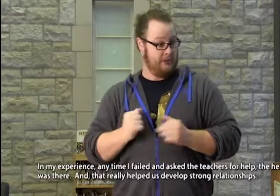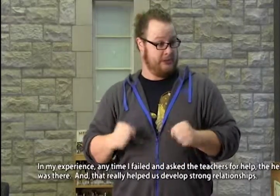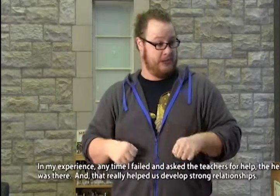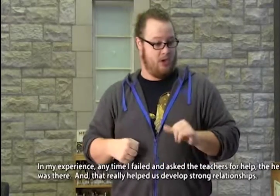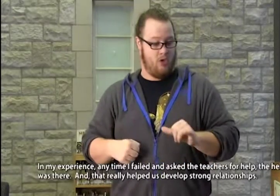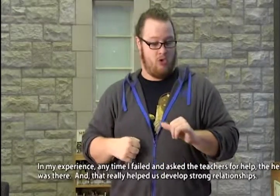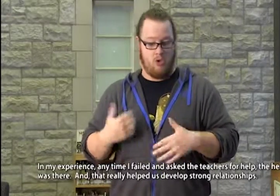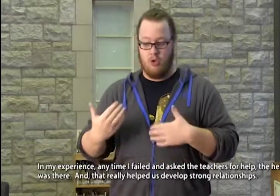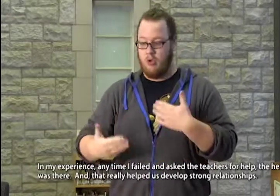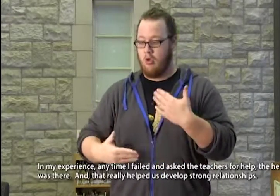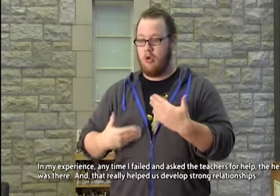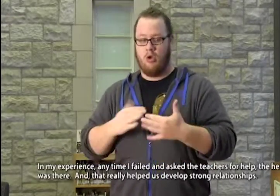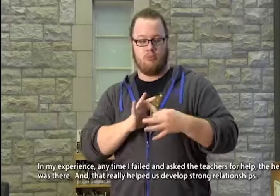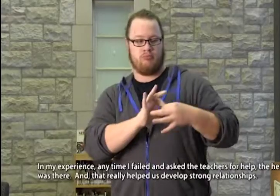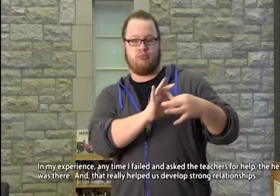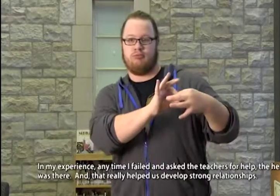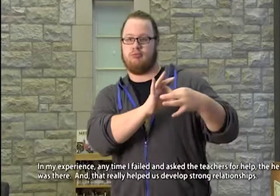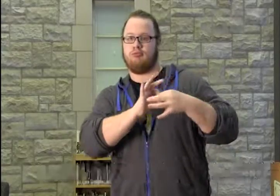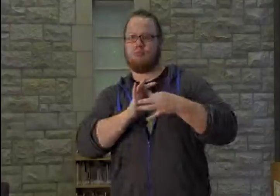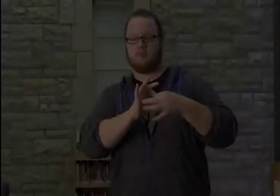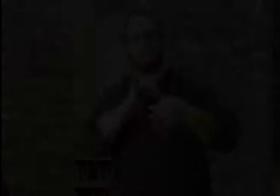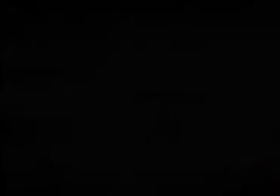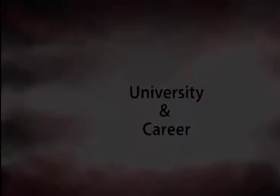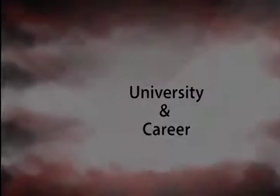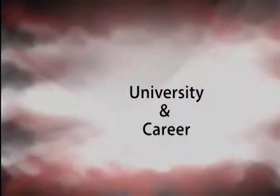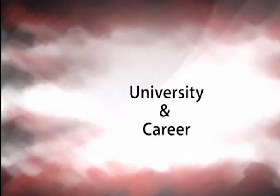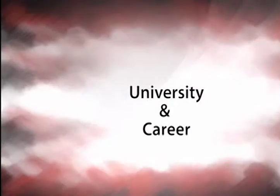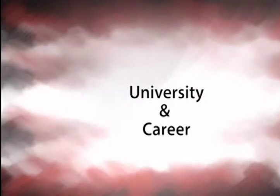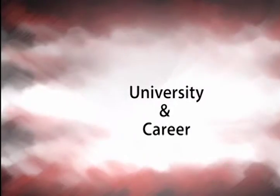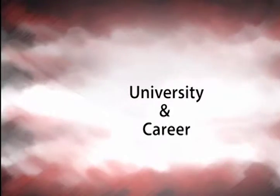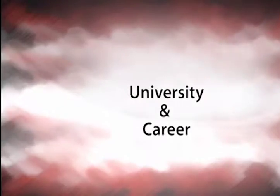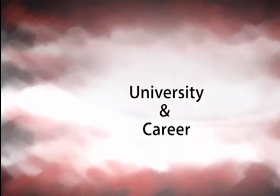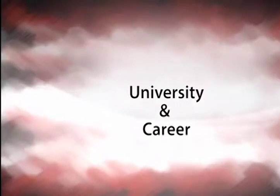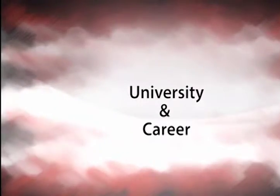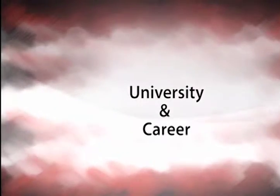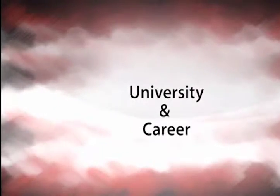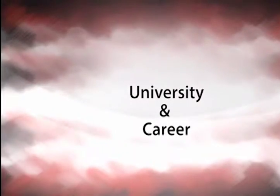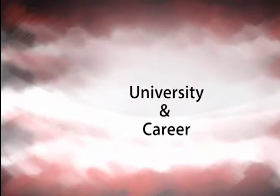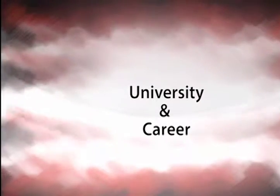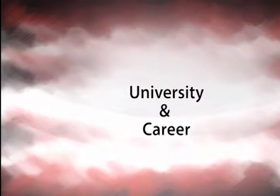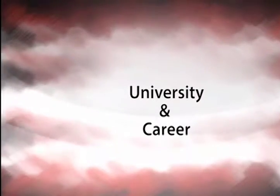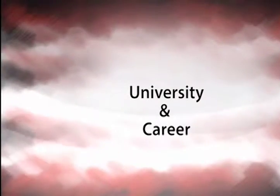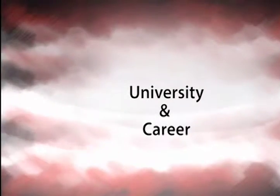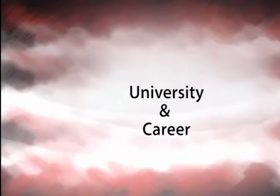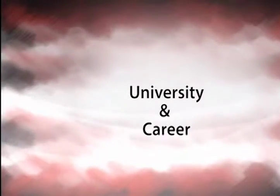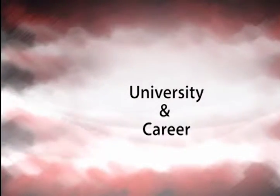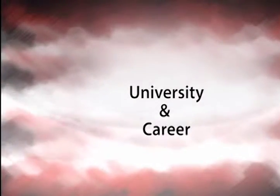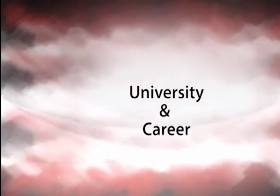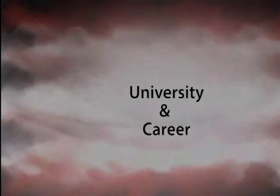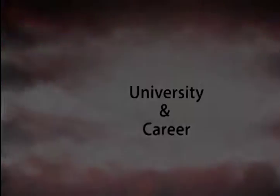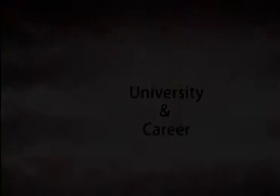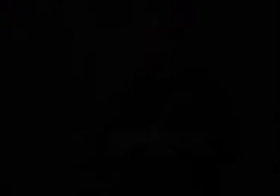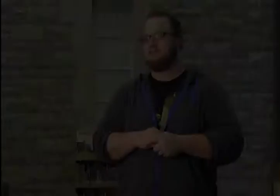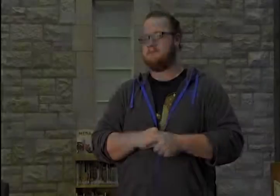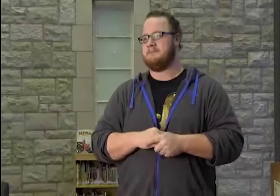And that really helped us develop strong relationships. Title: University and Career.